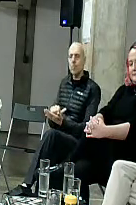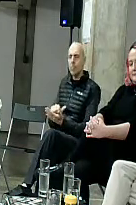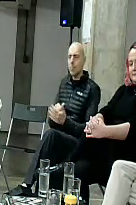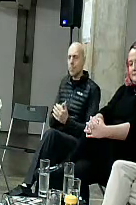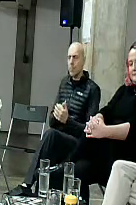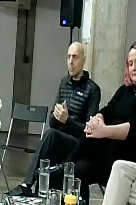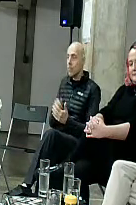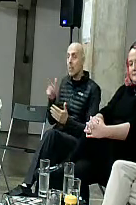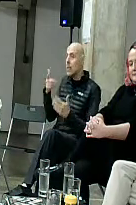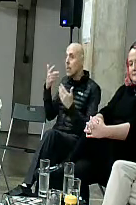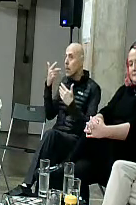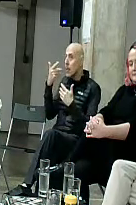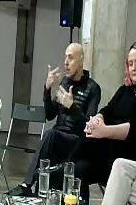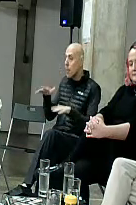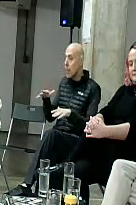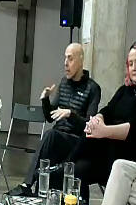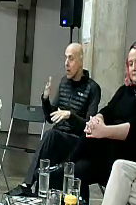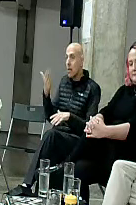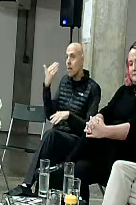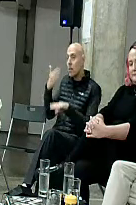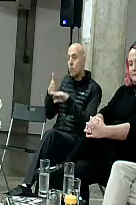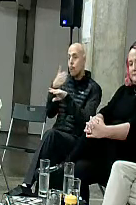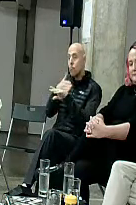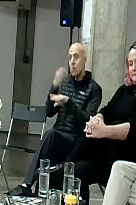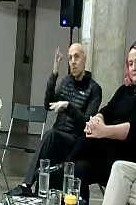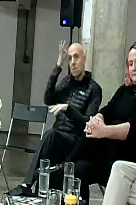a psychotic episode before,